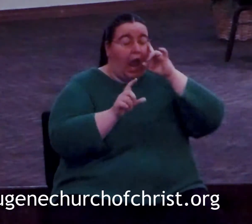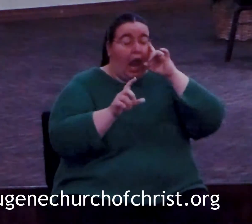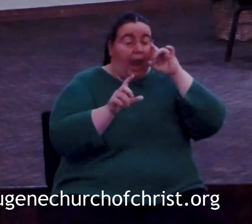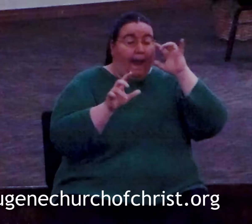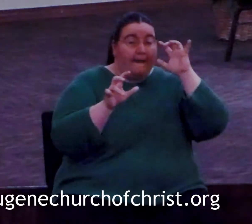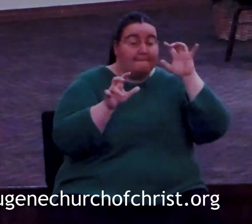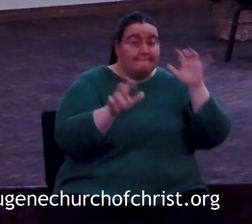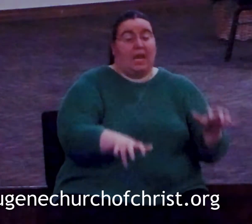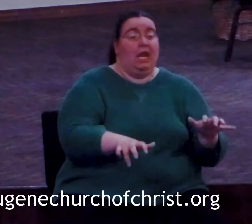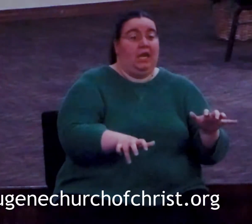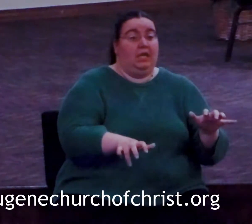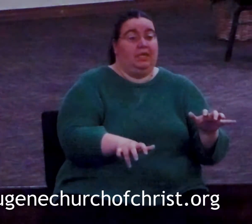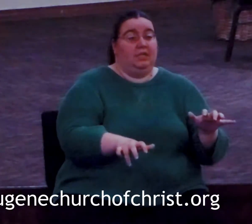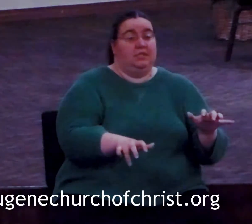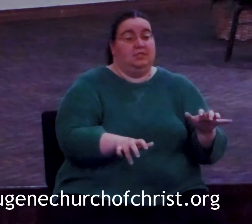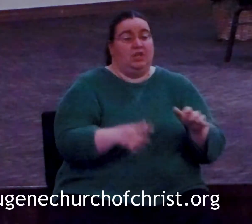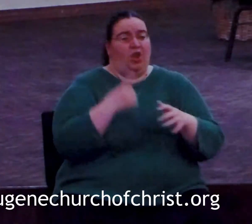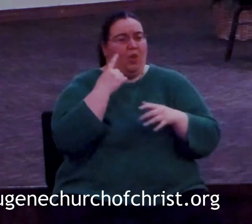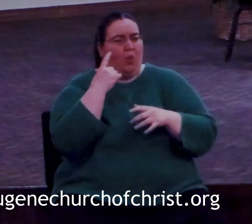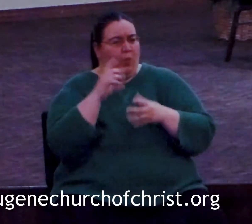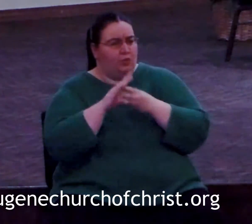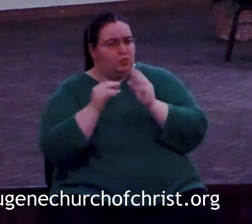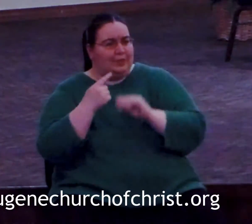one of the other Gospels, they were afraid.